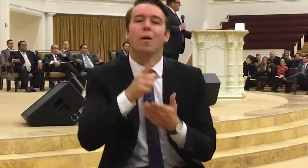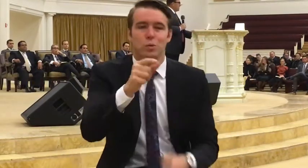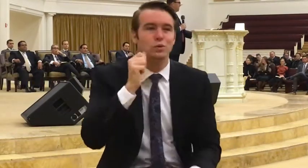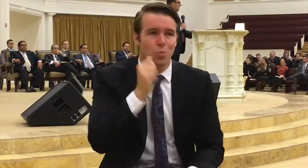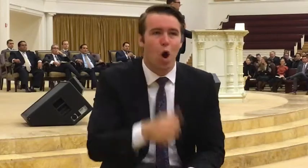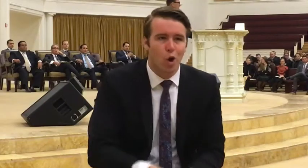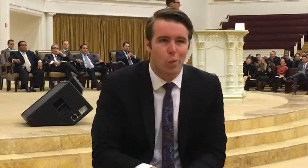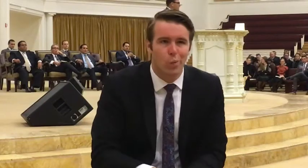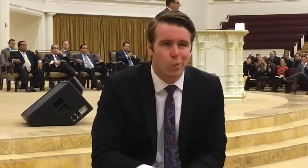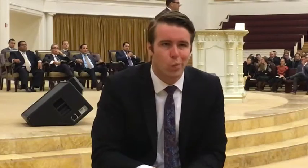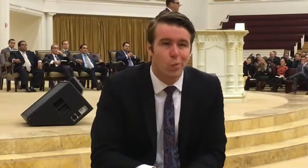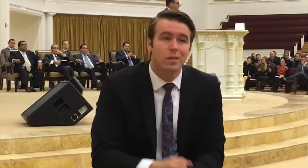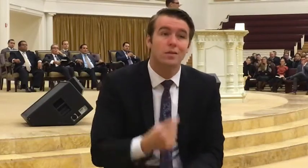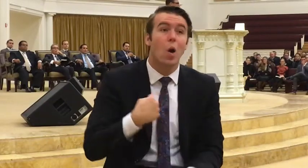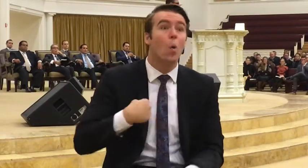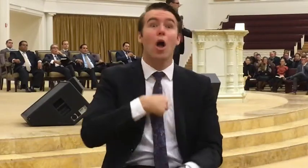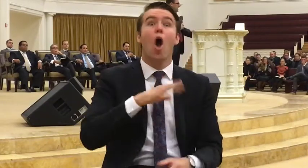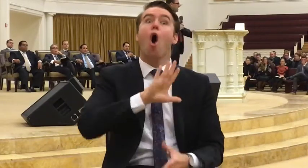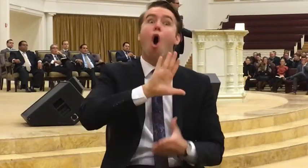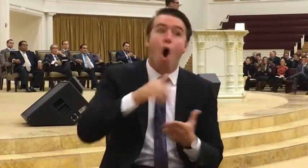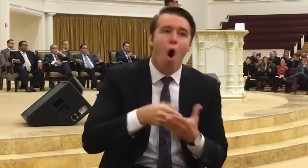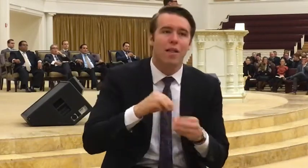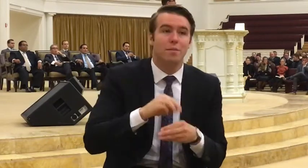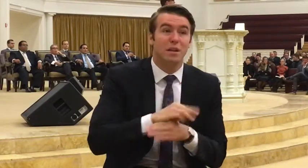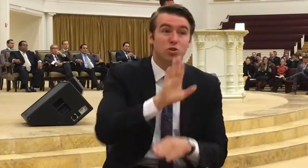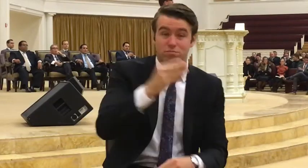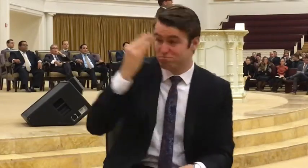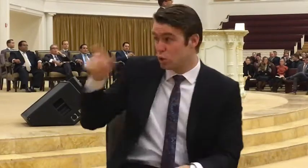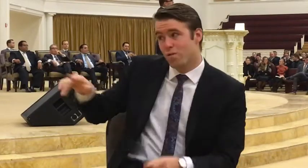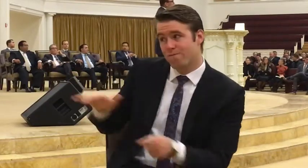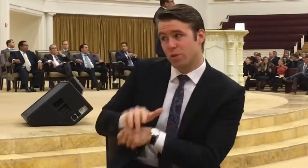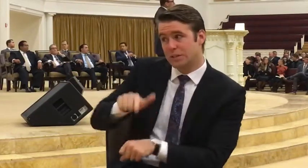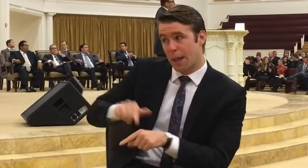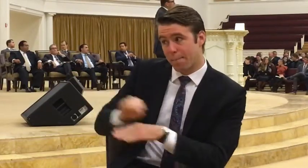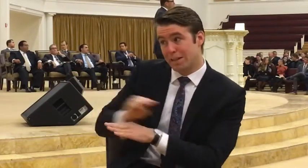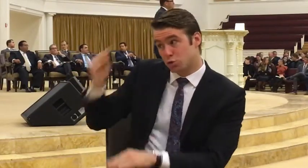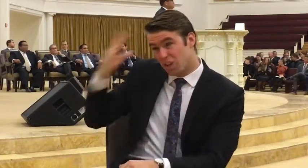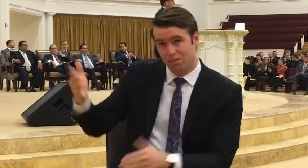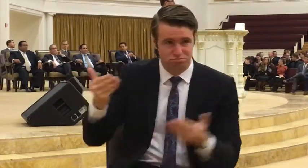see, all of us are in ministry. Look to your neighbor and say, you're in full-time ministry.